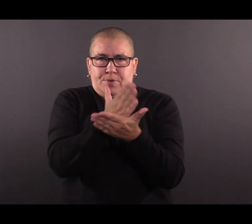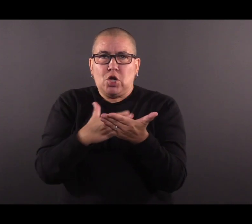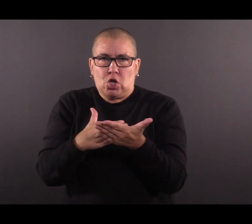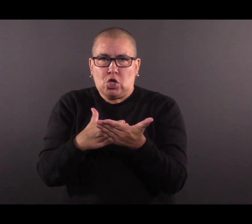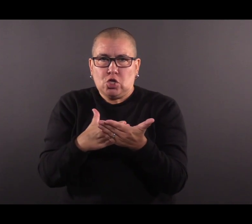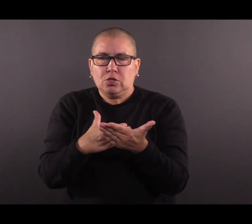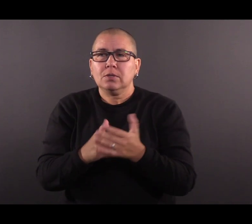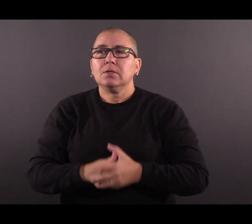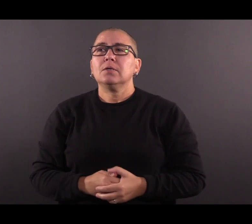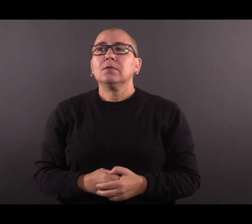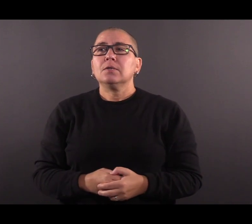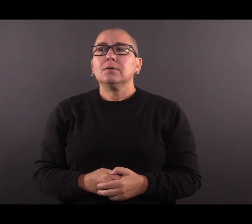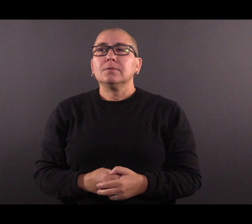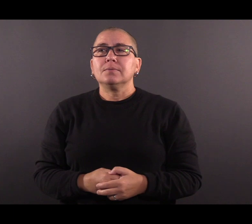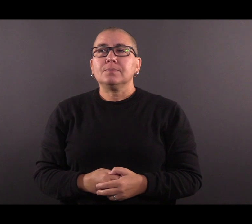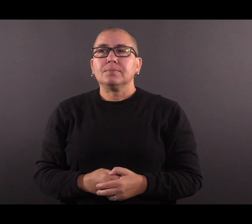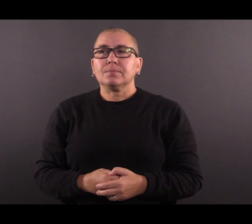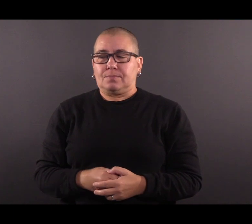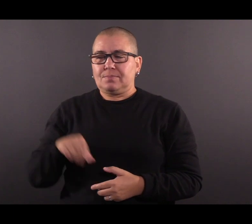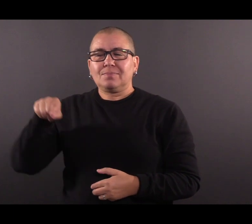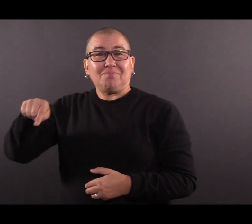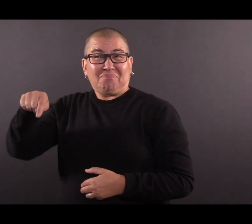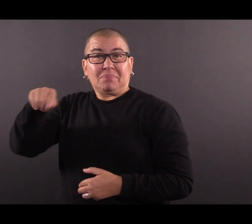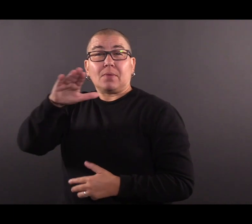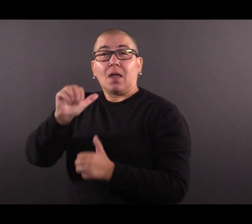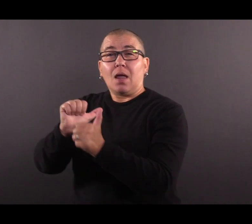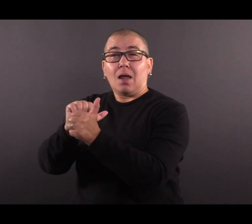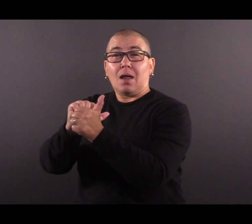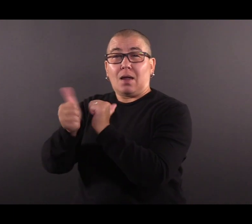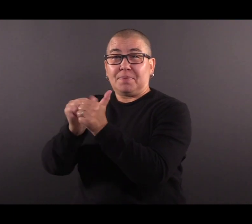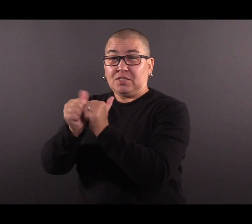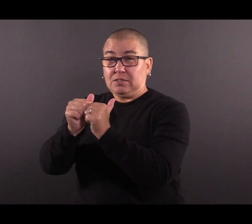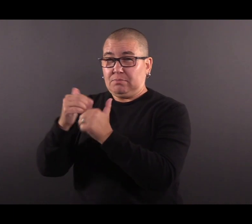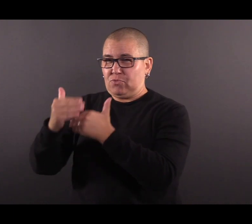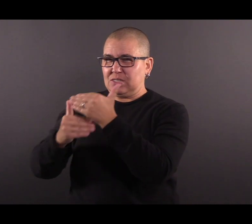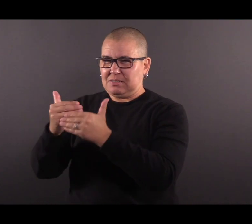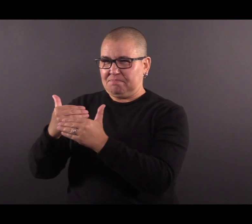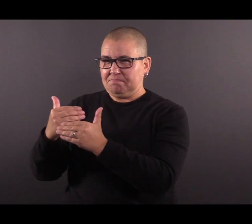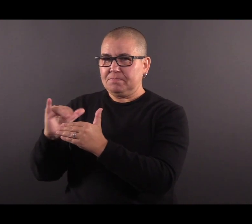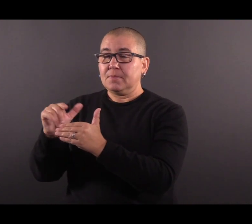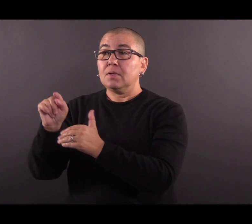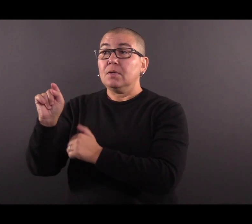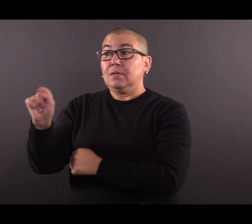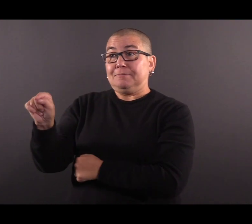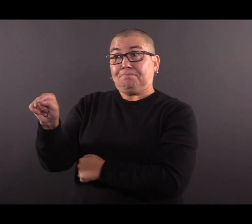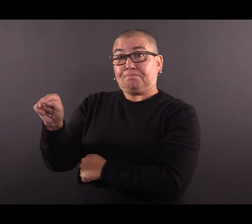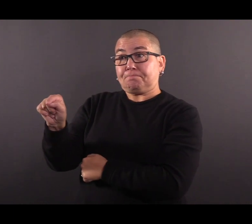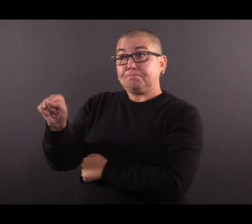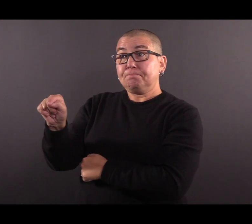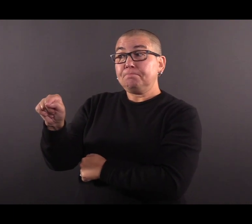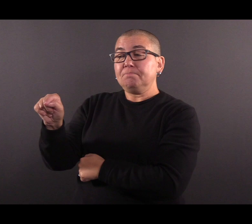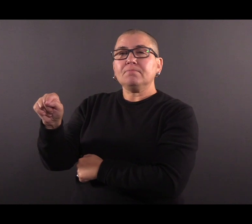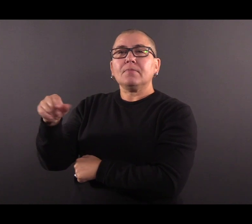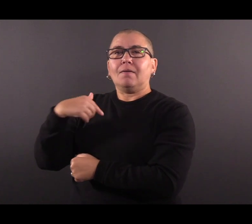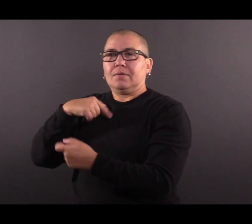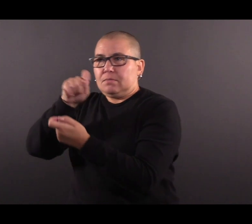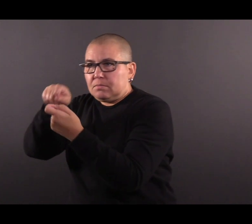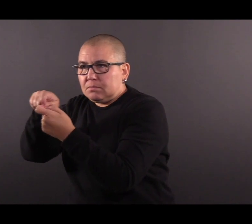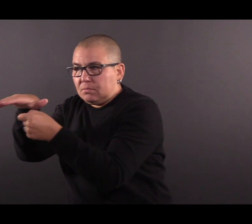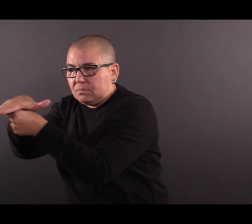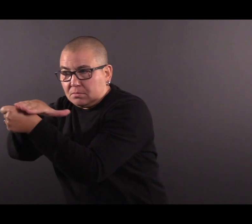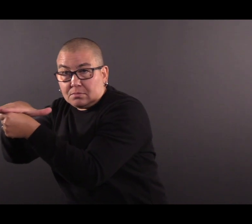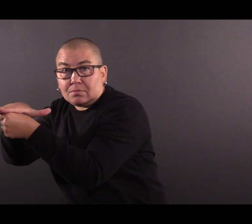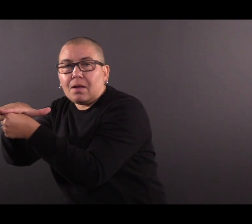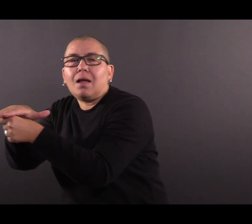COC program funding competitive application process: a local competition and a national